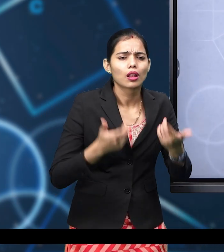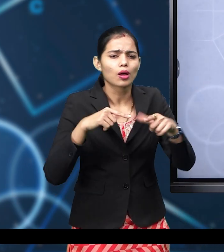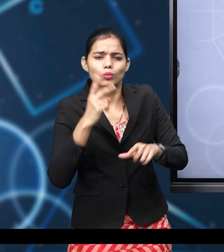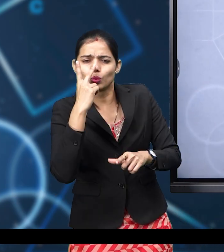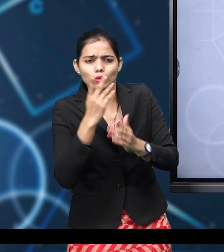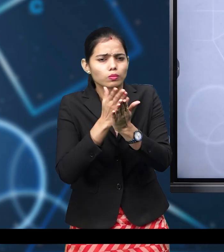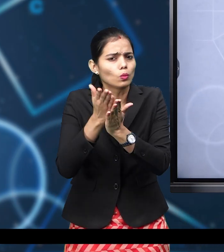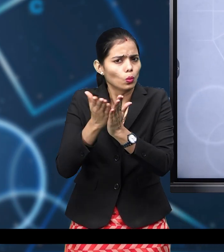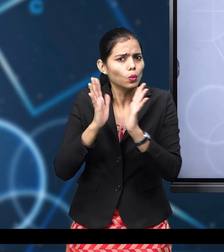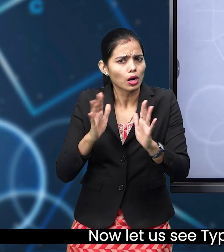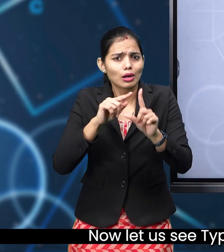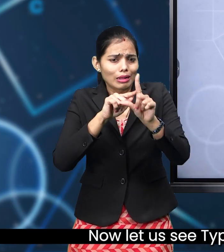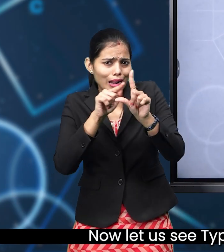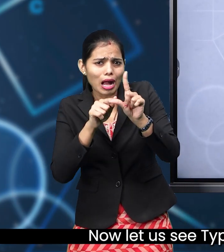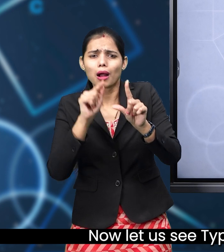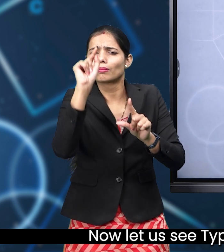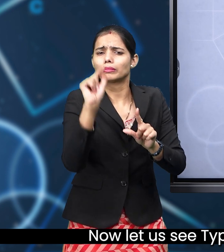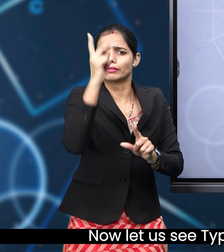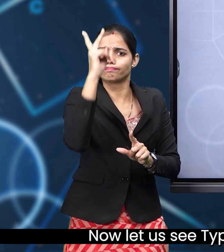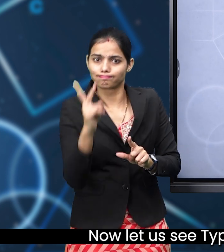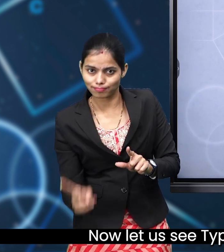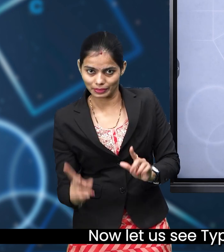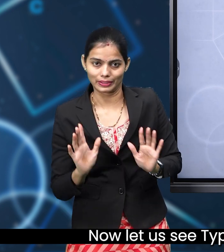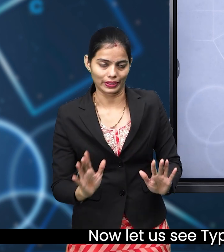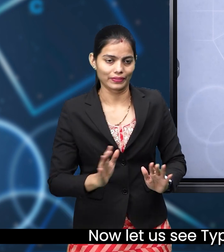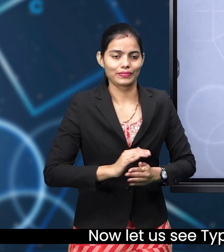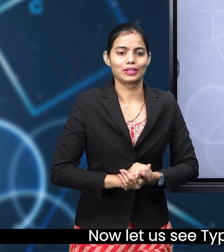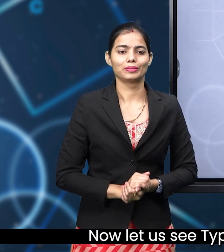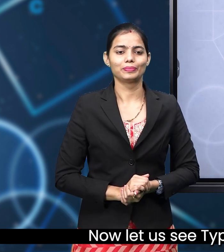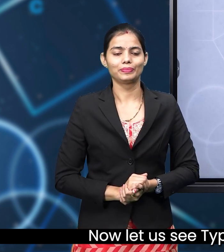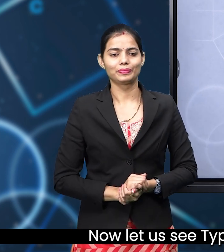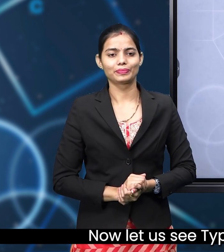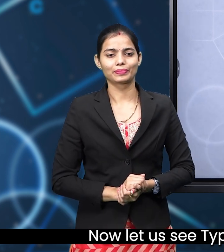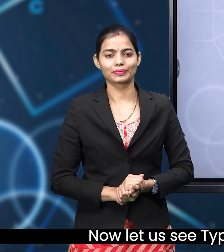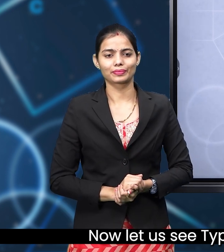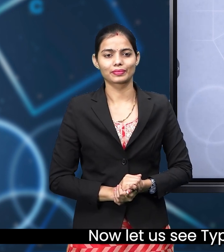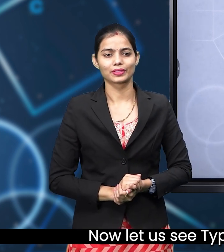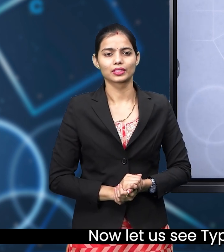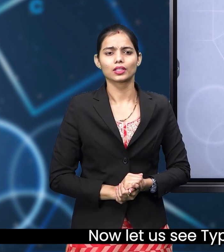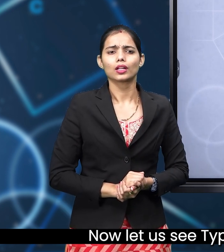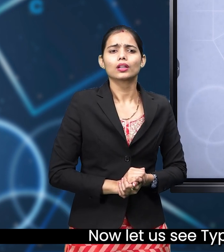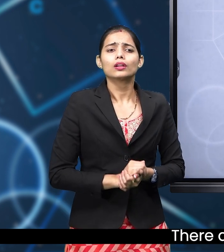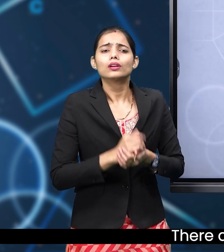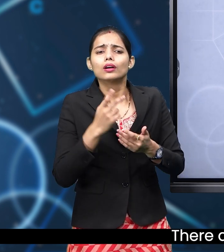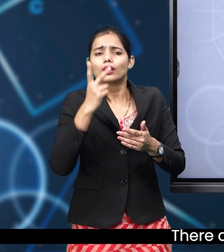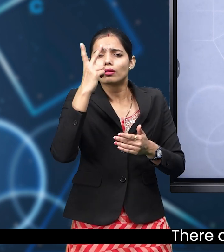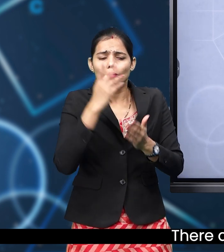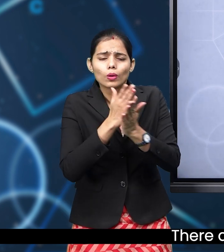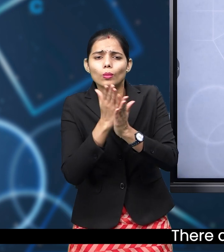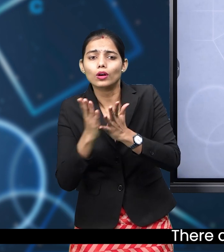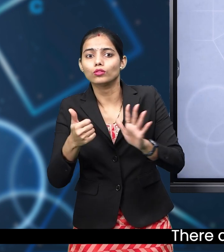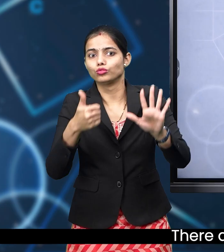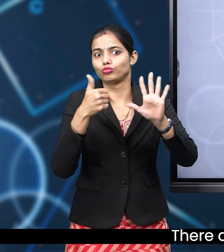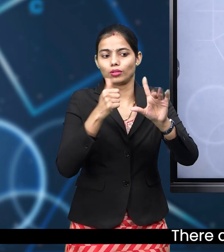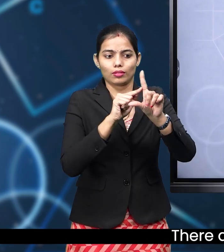Angle D. Now, let us see types of angles and their properties. There are